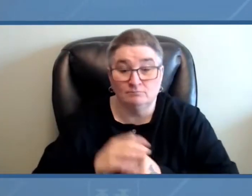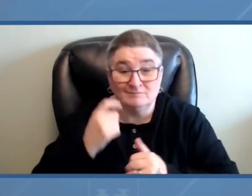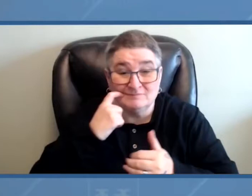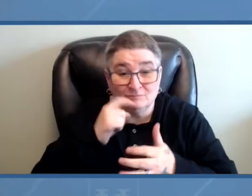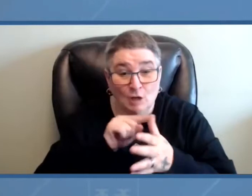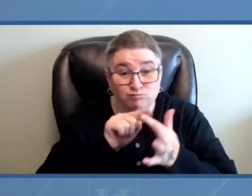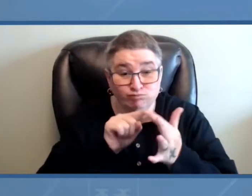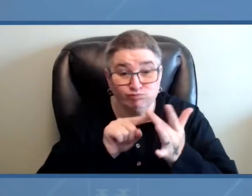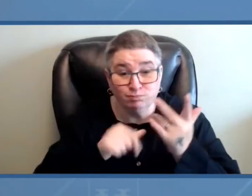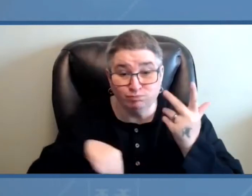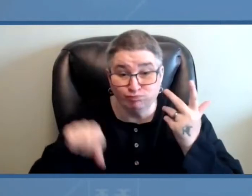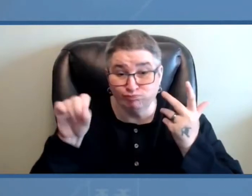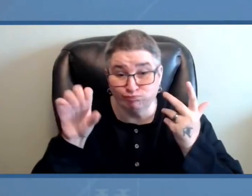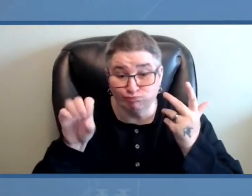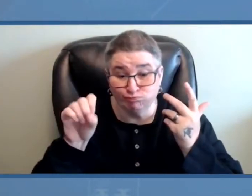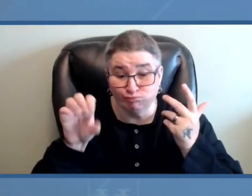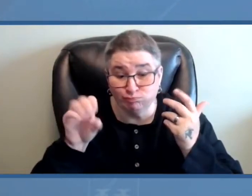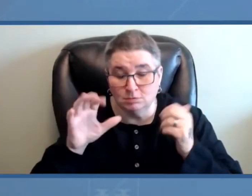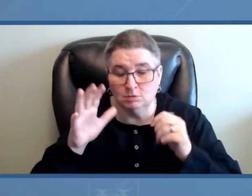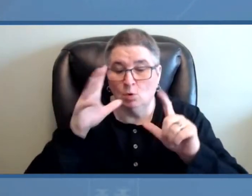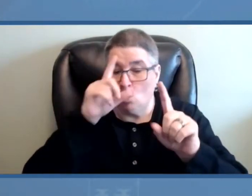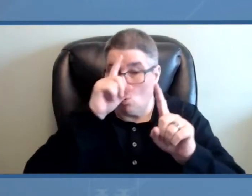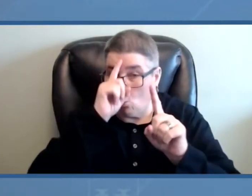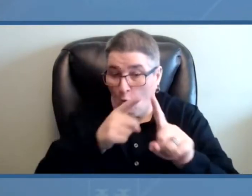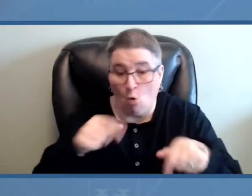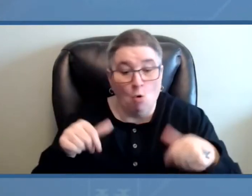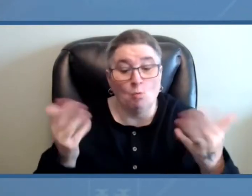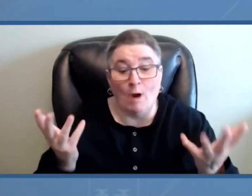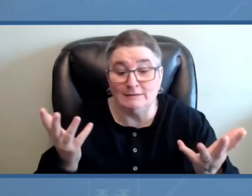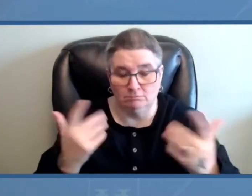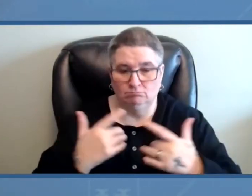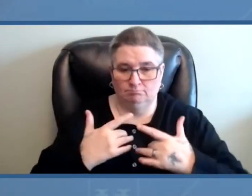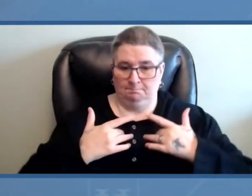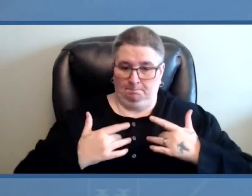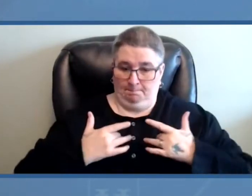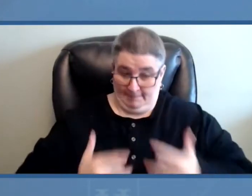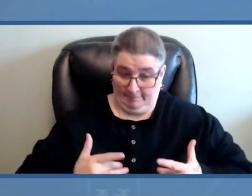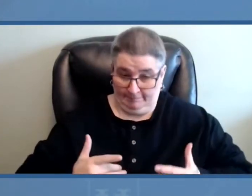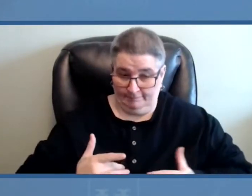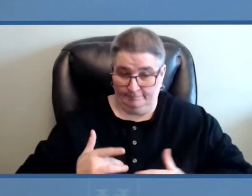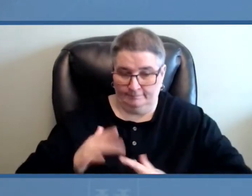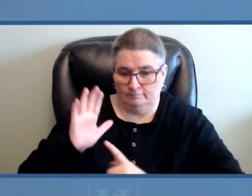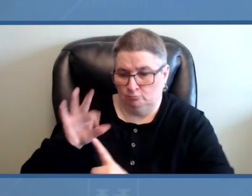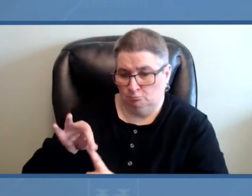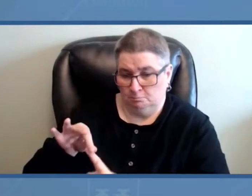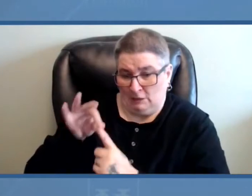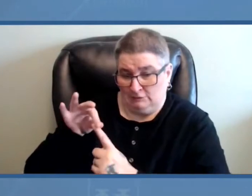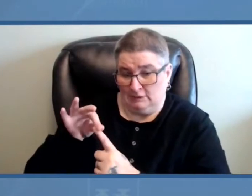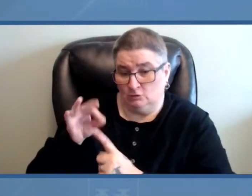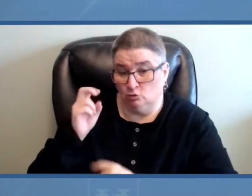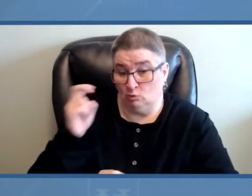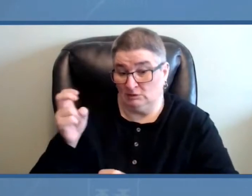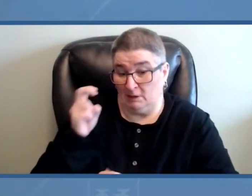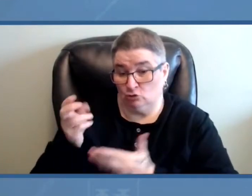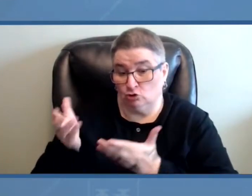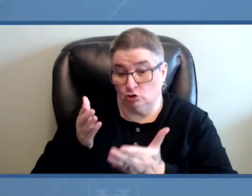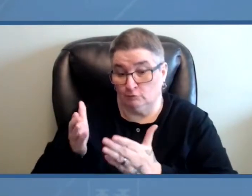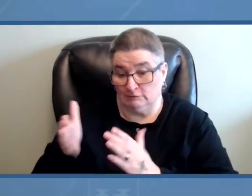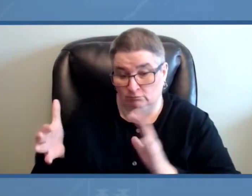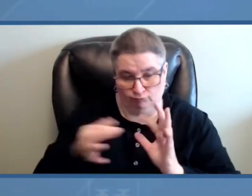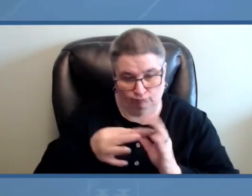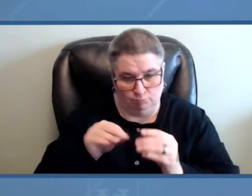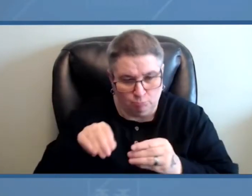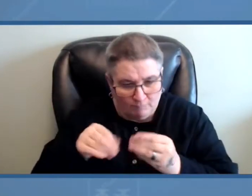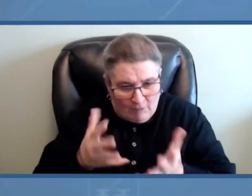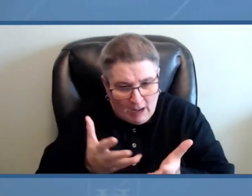improvements have contributed to greater integration between conventional and specialized transit services